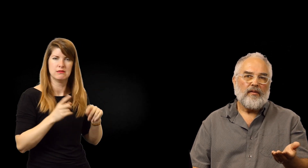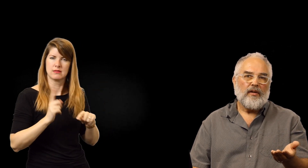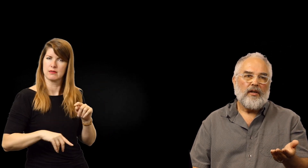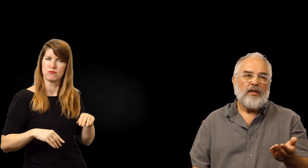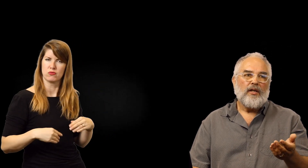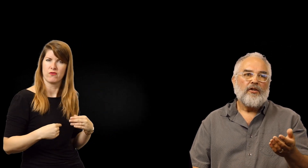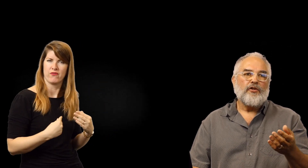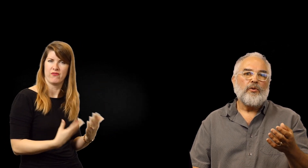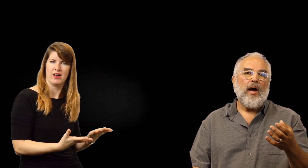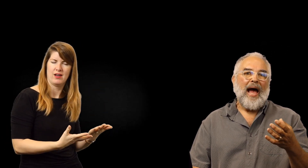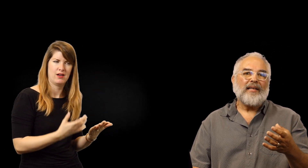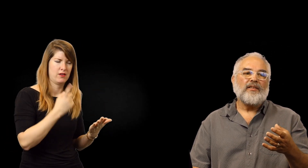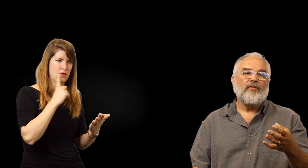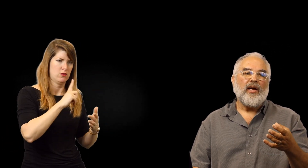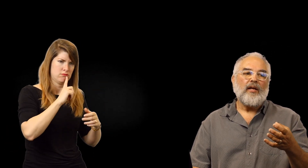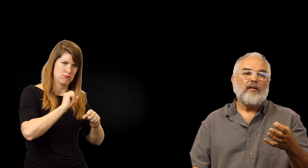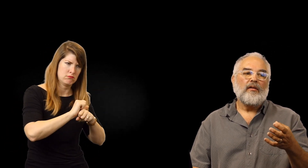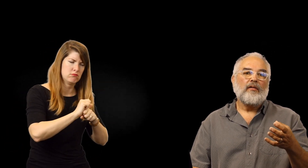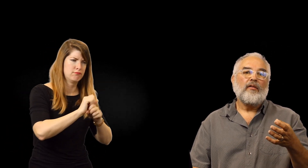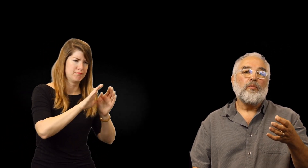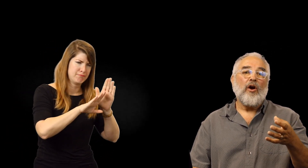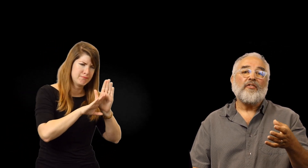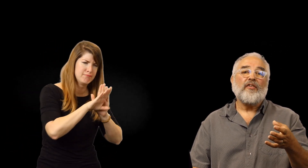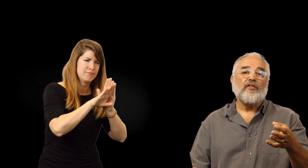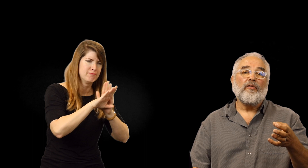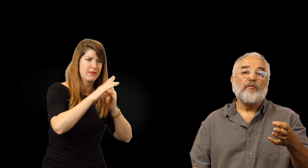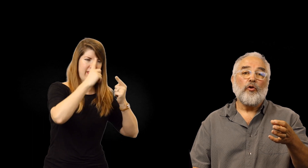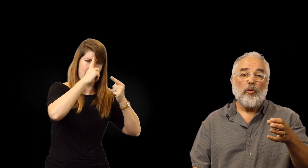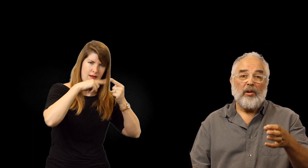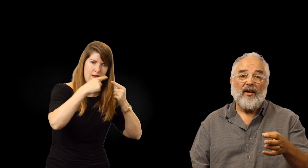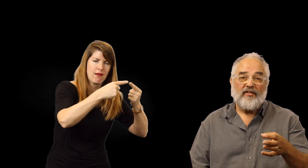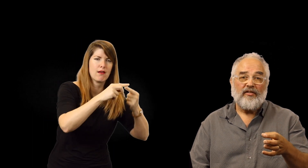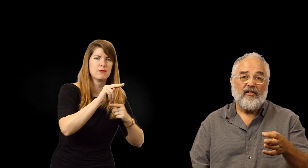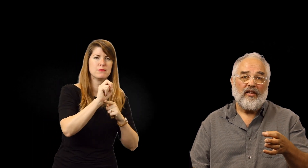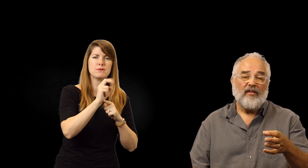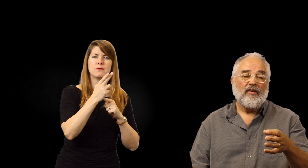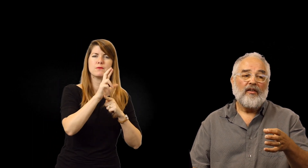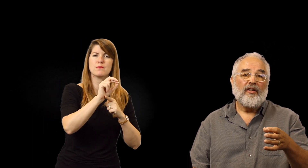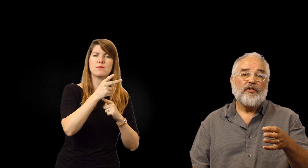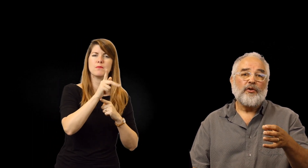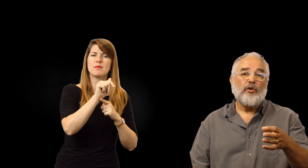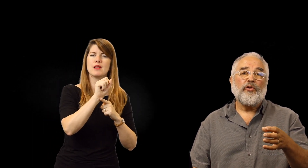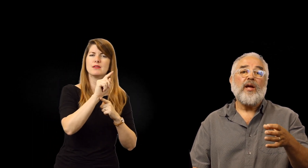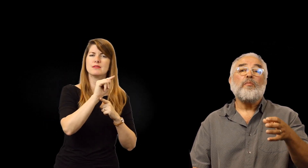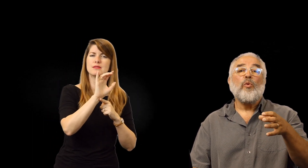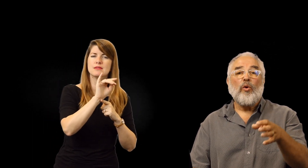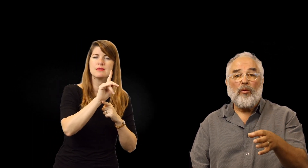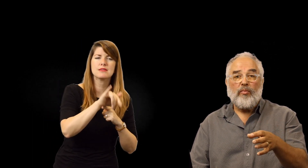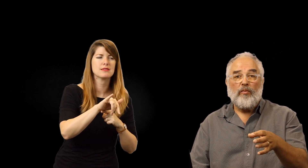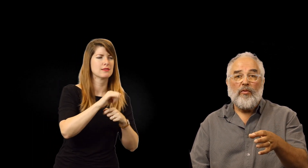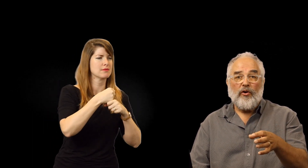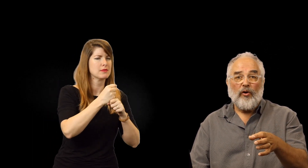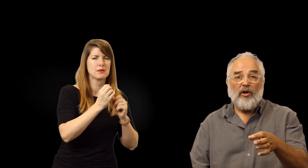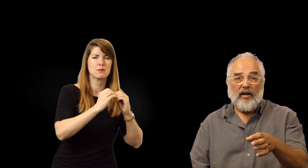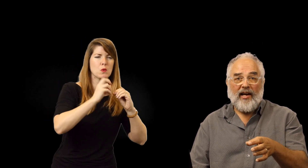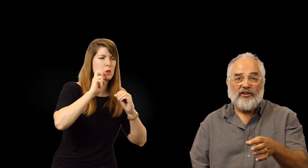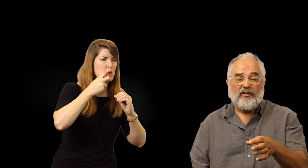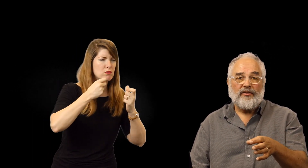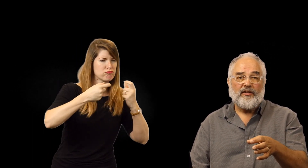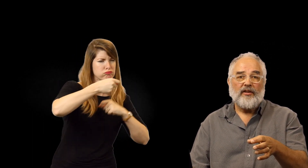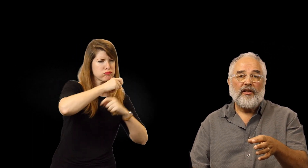need to activate the process of neuroplasticity, to create more